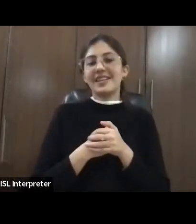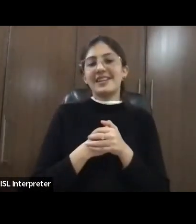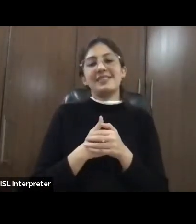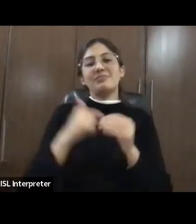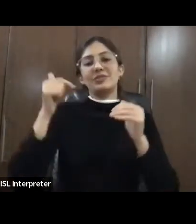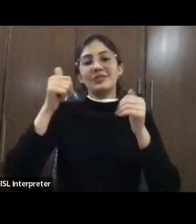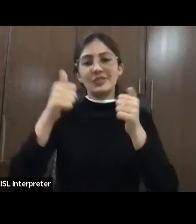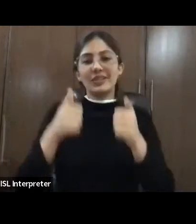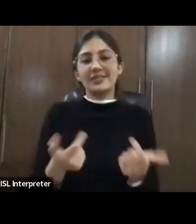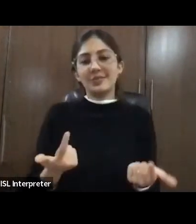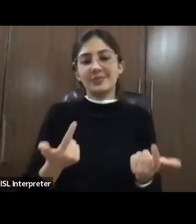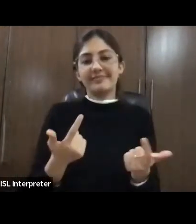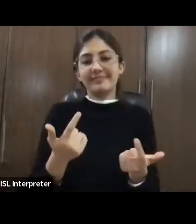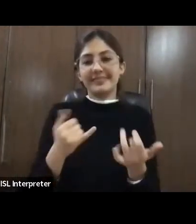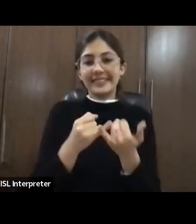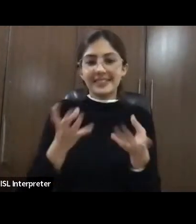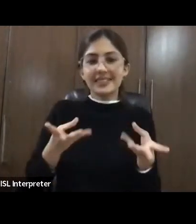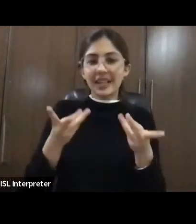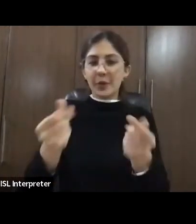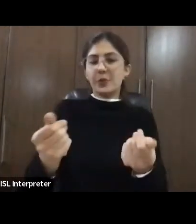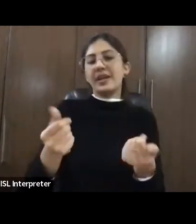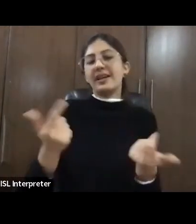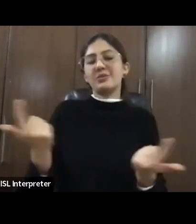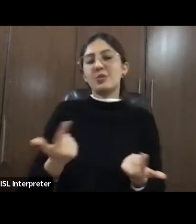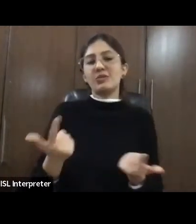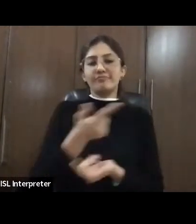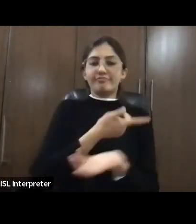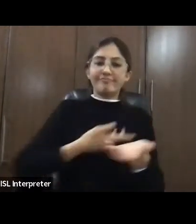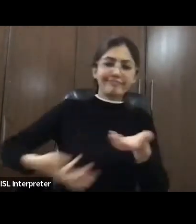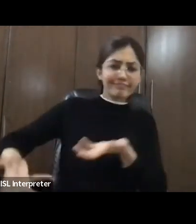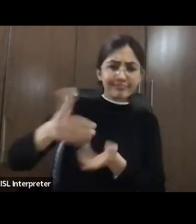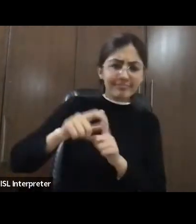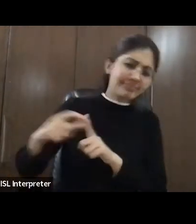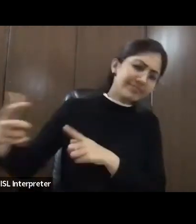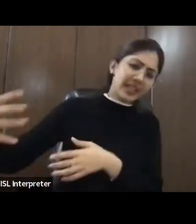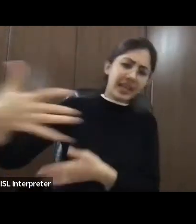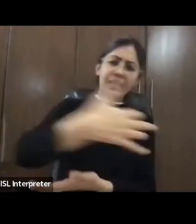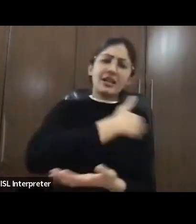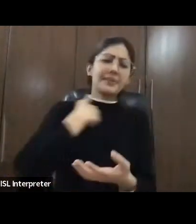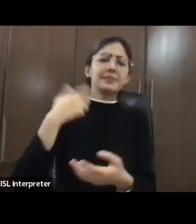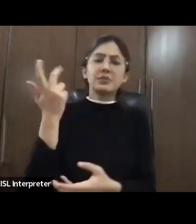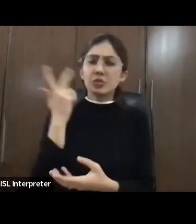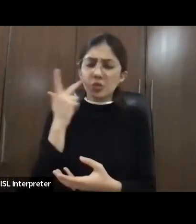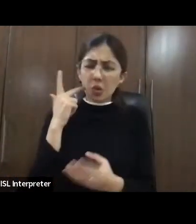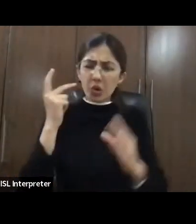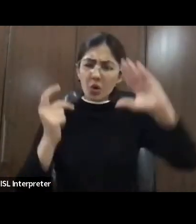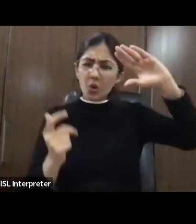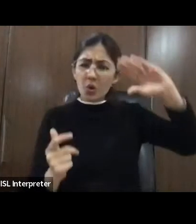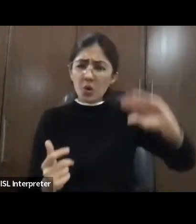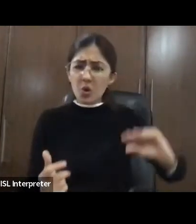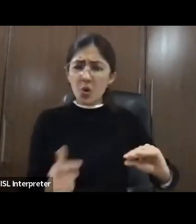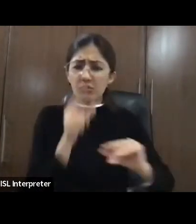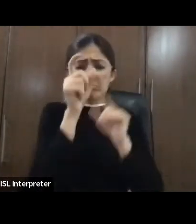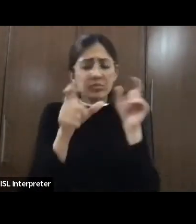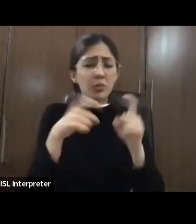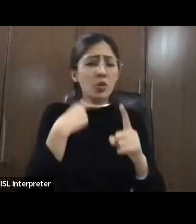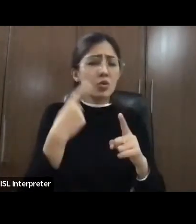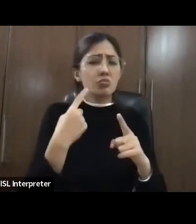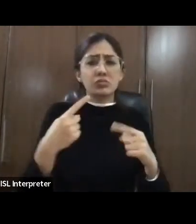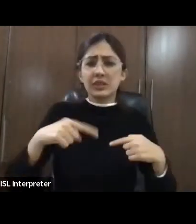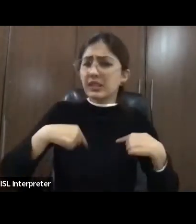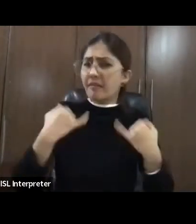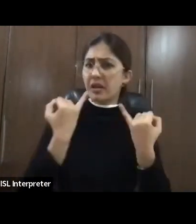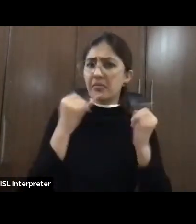of a survey which was conducted, which showed really very low amount of entrepreneurship, which was